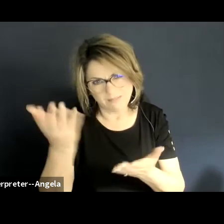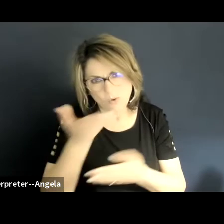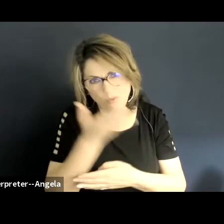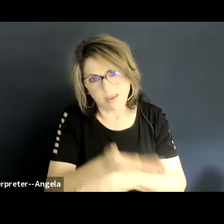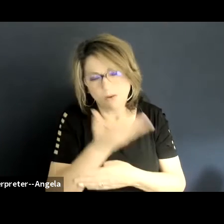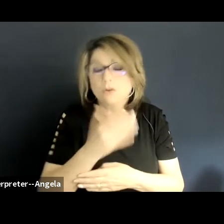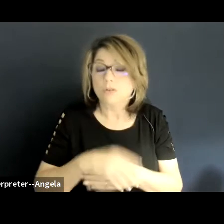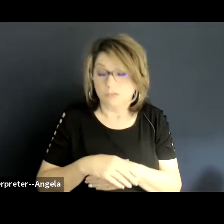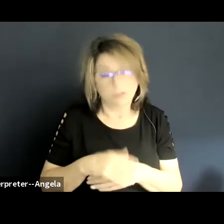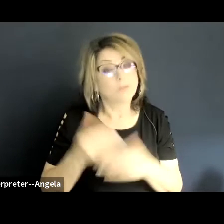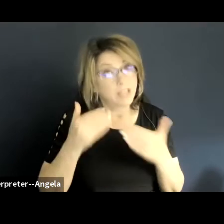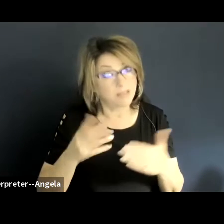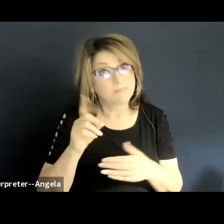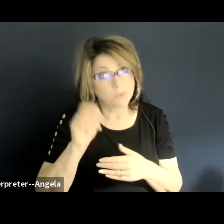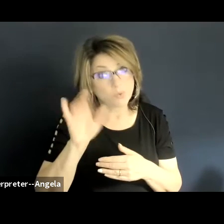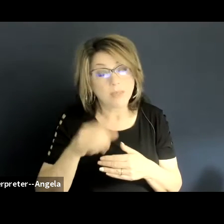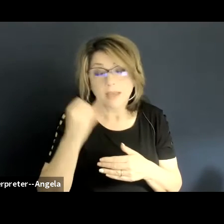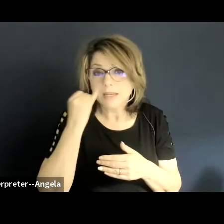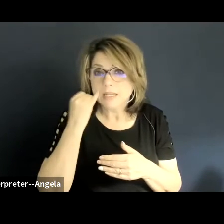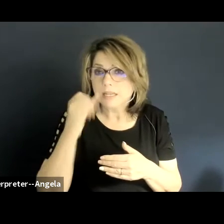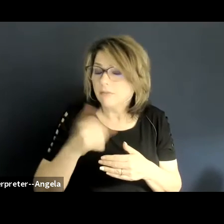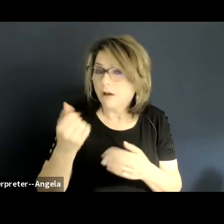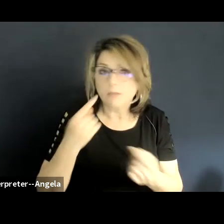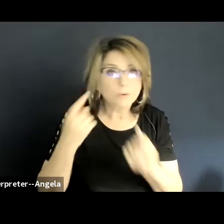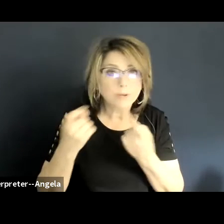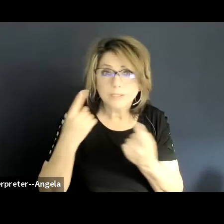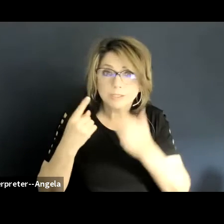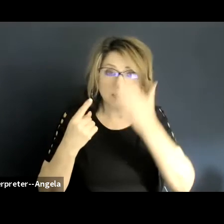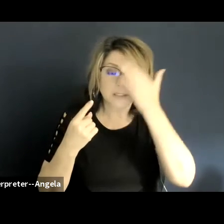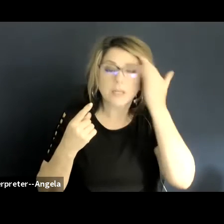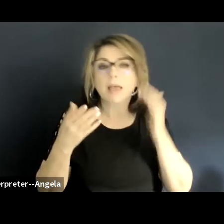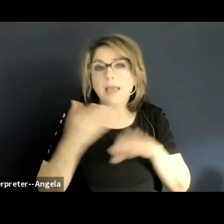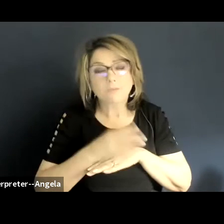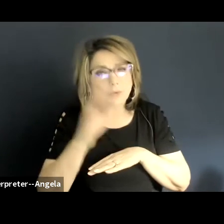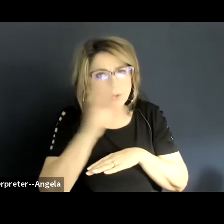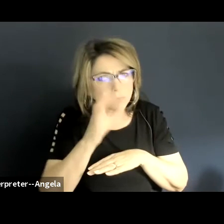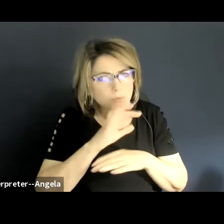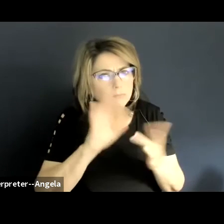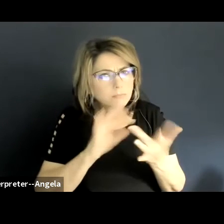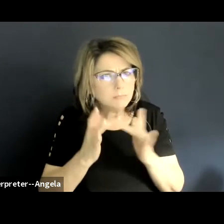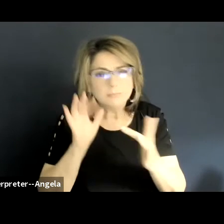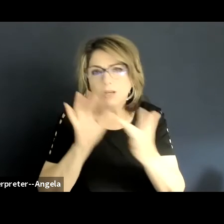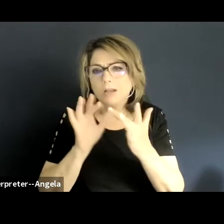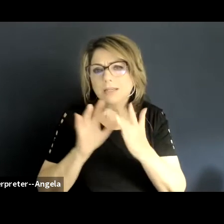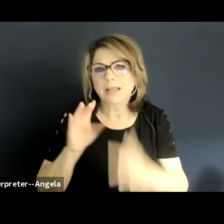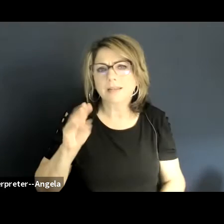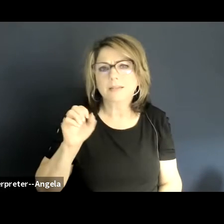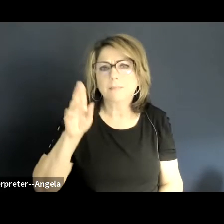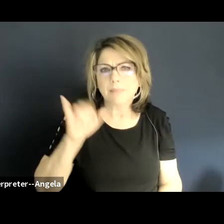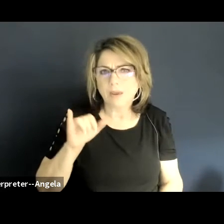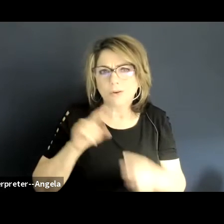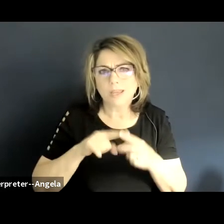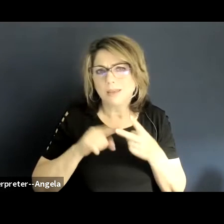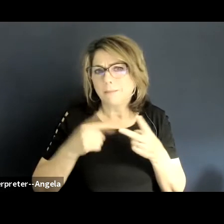that. And then if you have additional questions after you do that, reach out to Mary or myself or